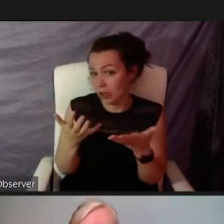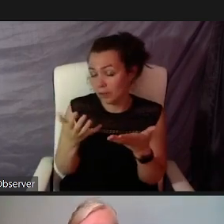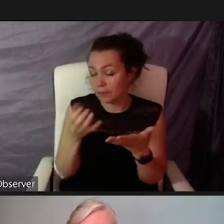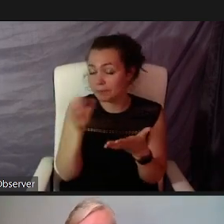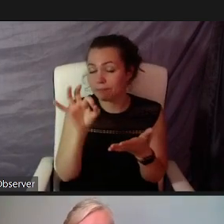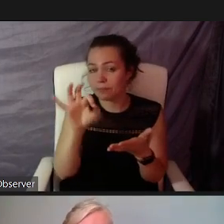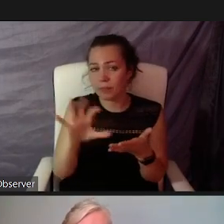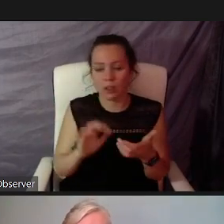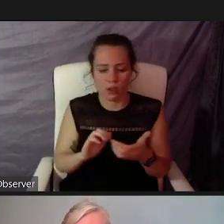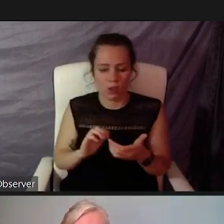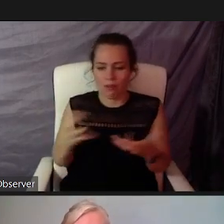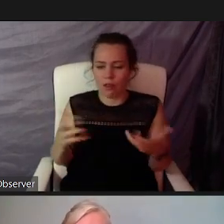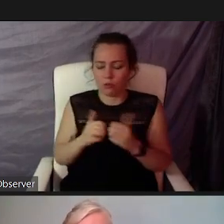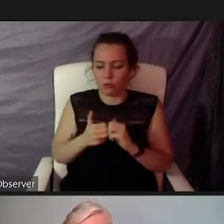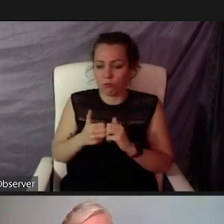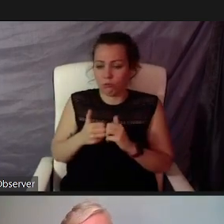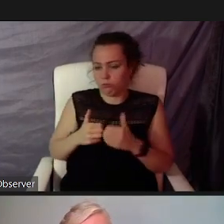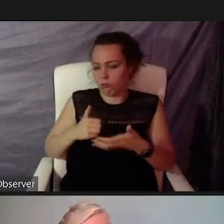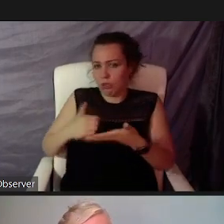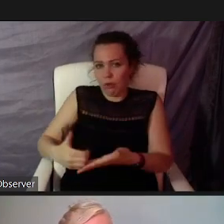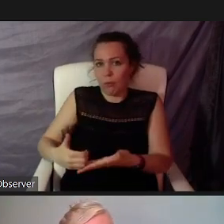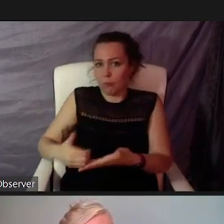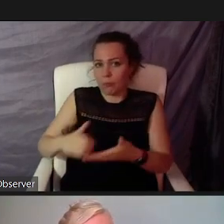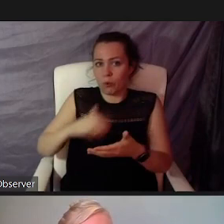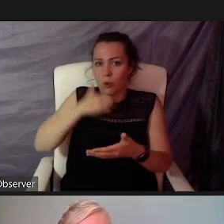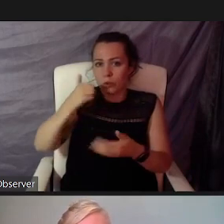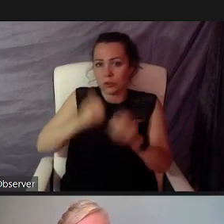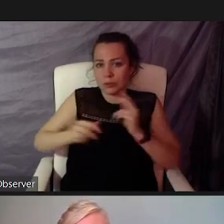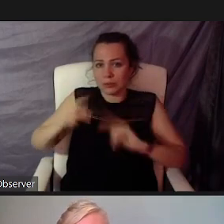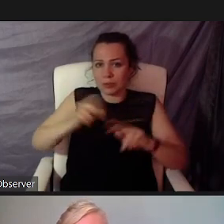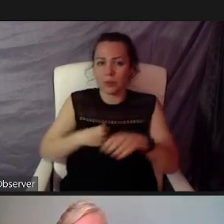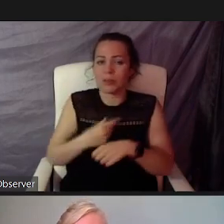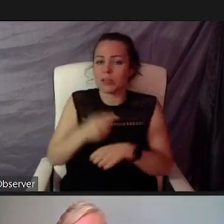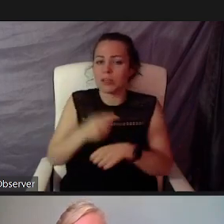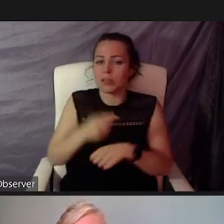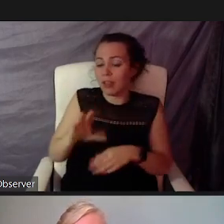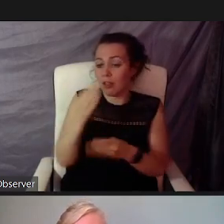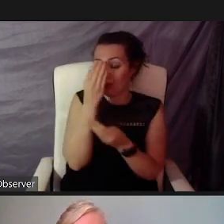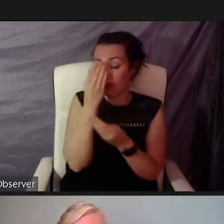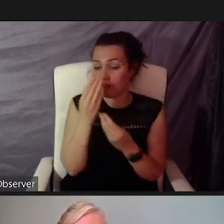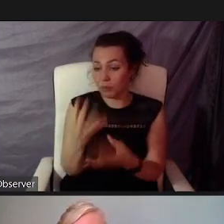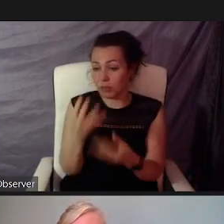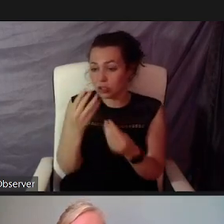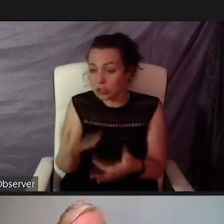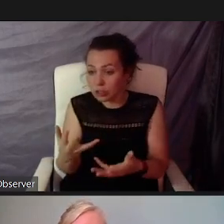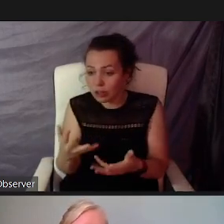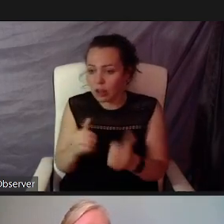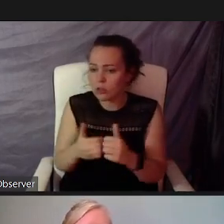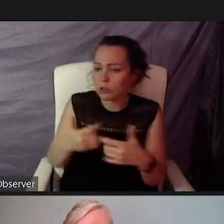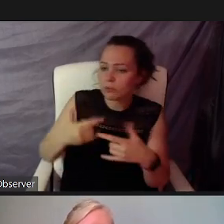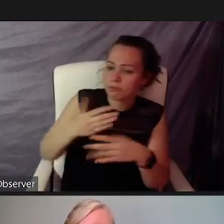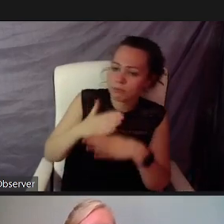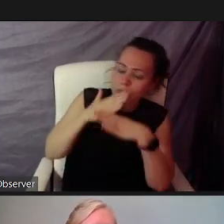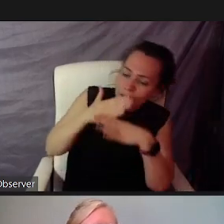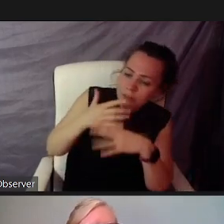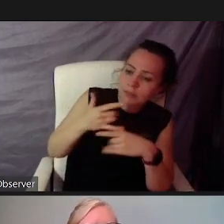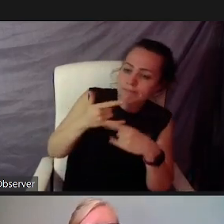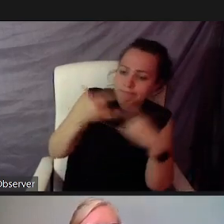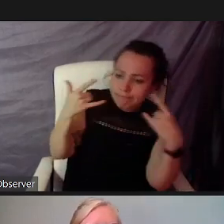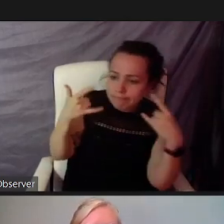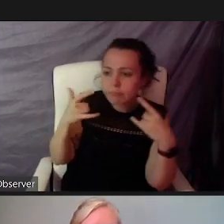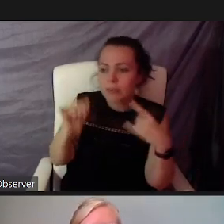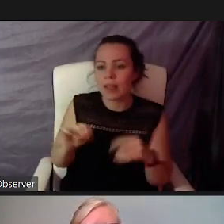for older adults is to think about making sure that the information that they're receiving about how to protect themselves